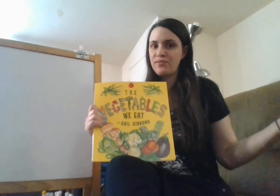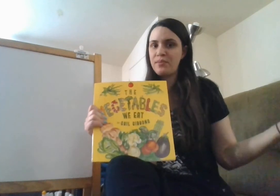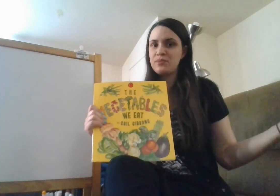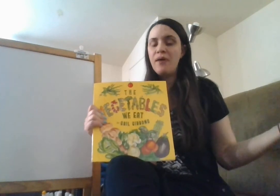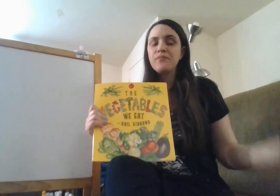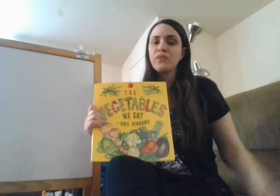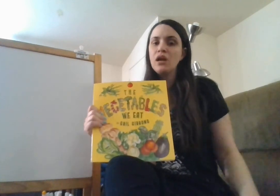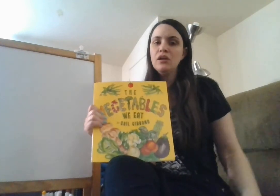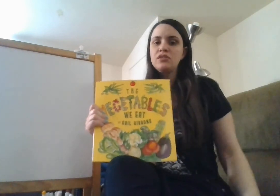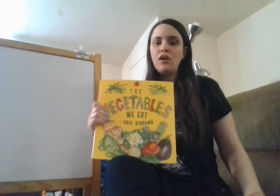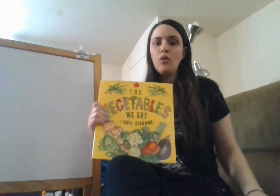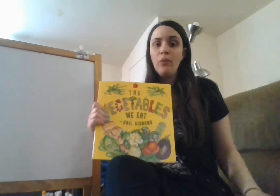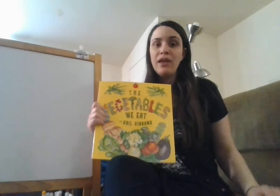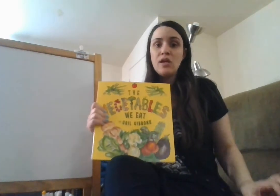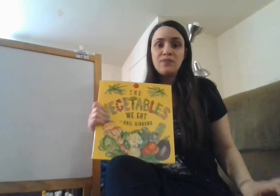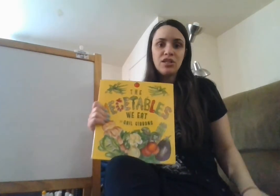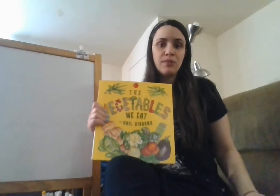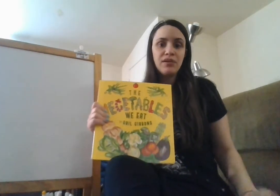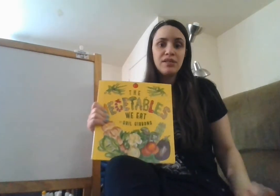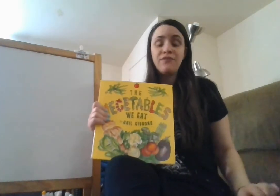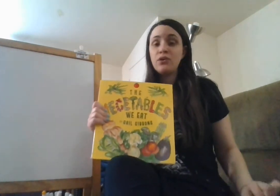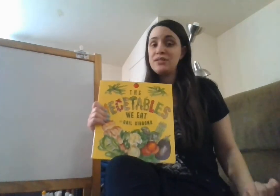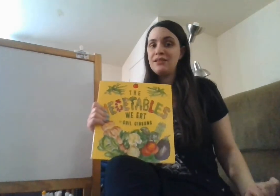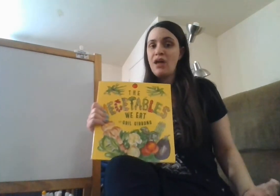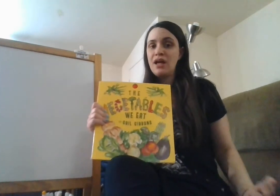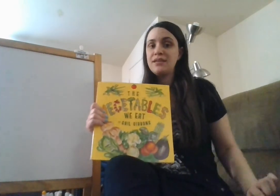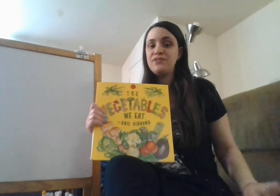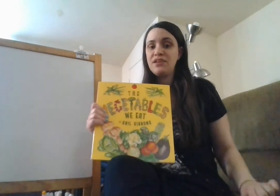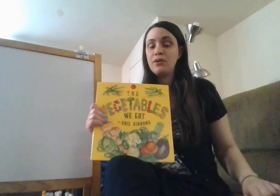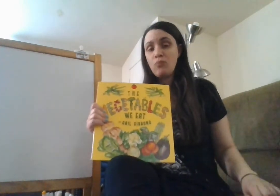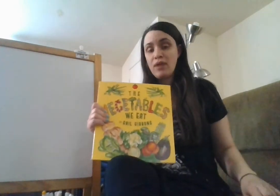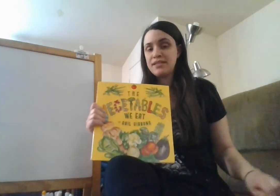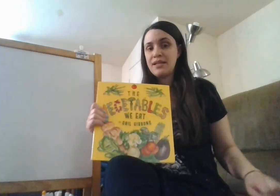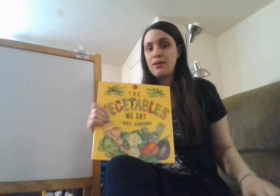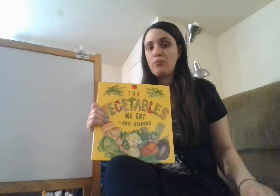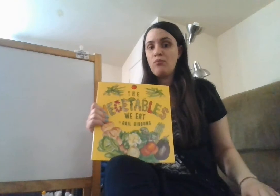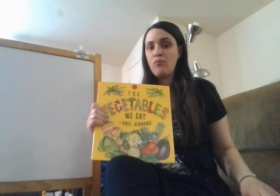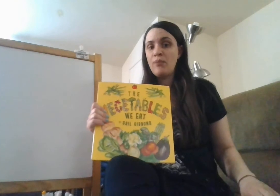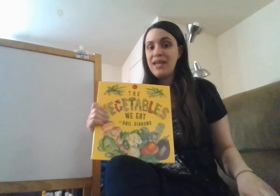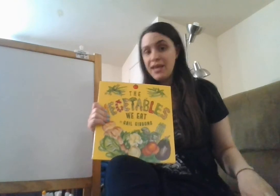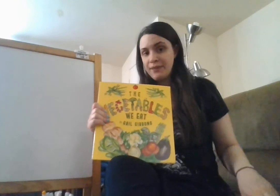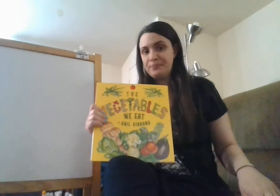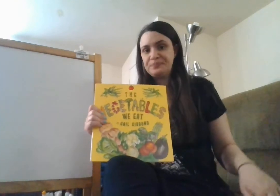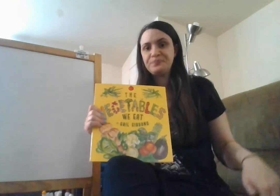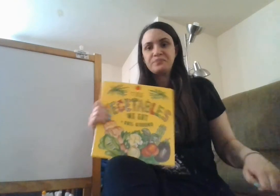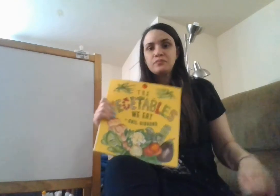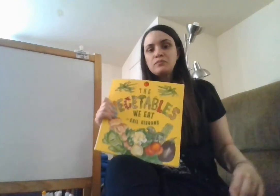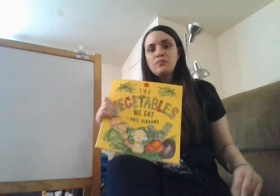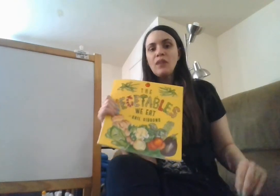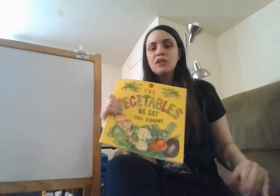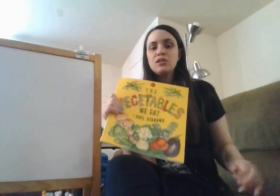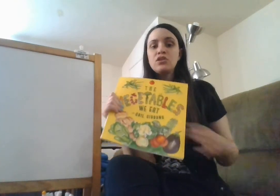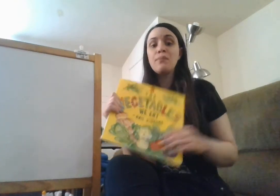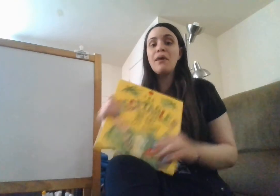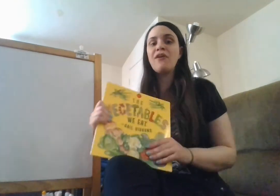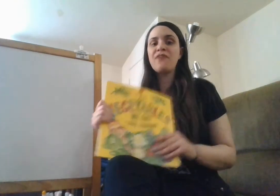as well. So we use vegetables and fruits in lots of different ways when we eat. So tomorrow, friends,